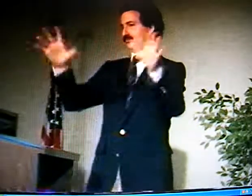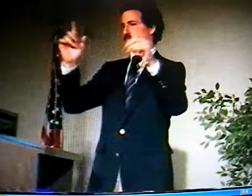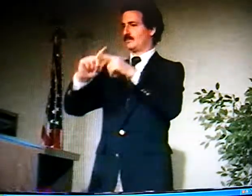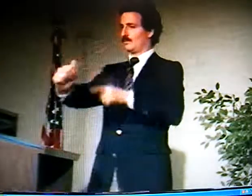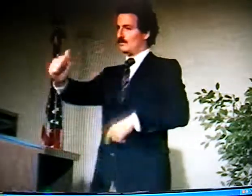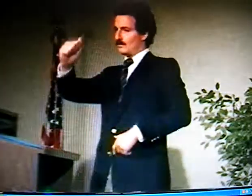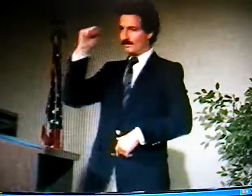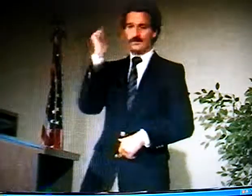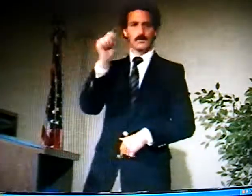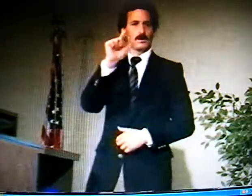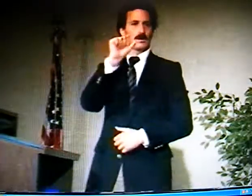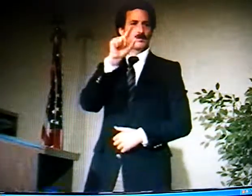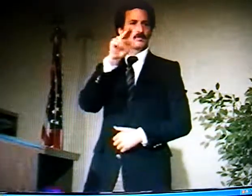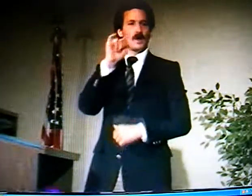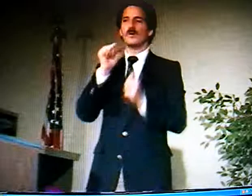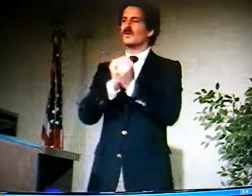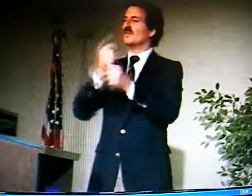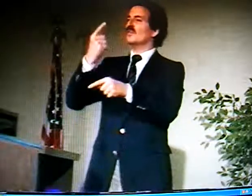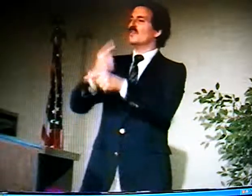I remember there was letters sent out all over.